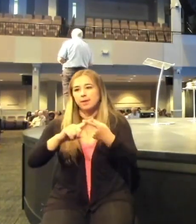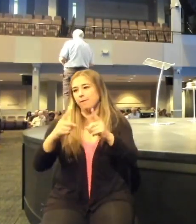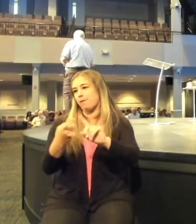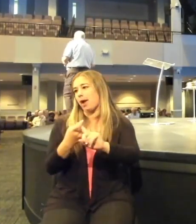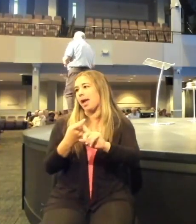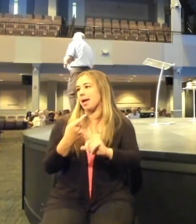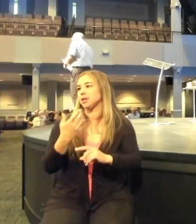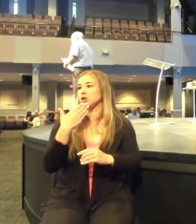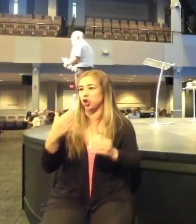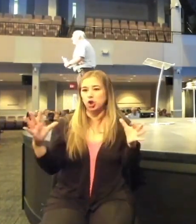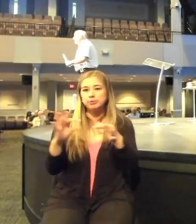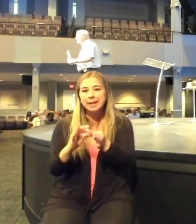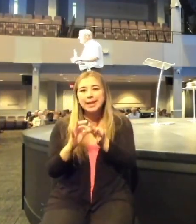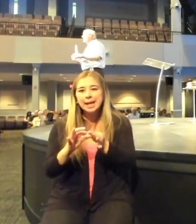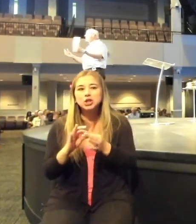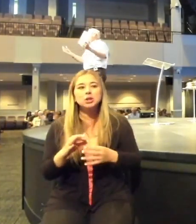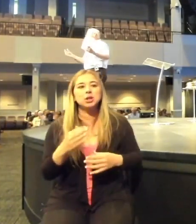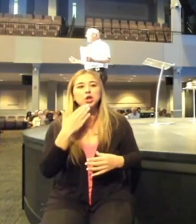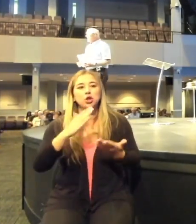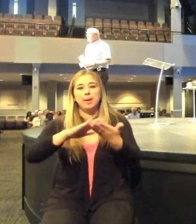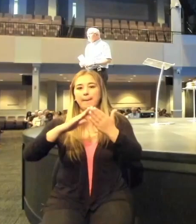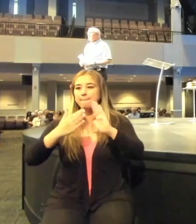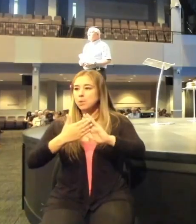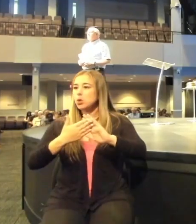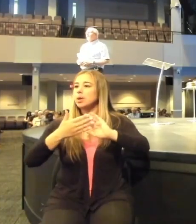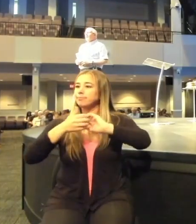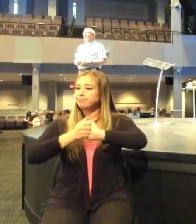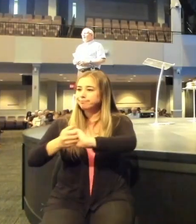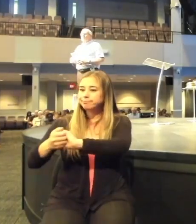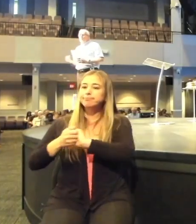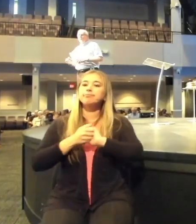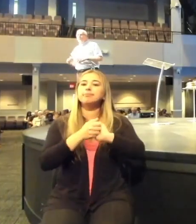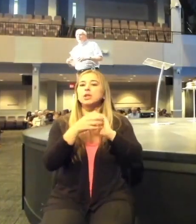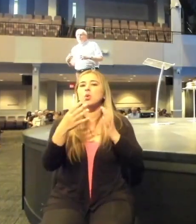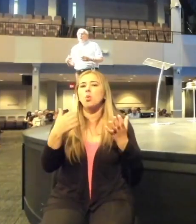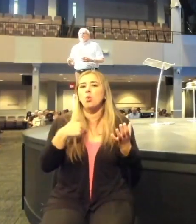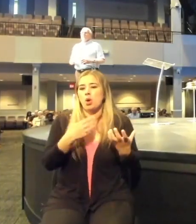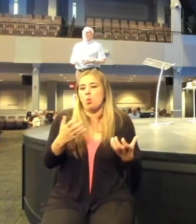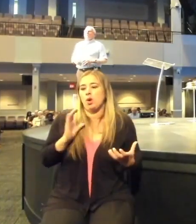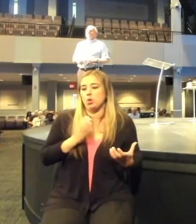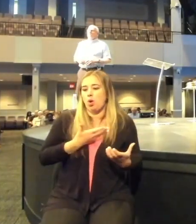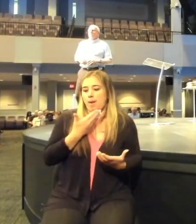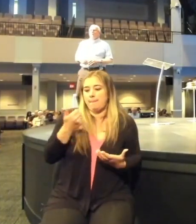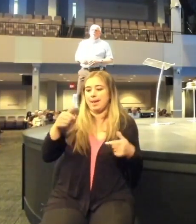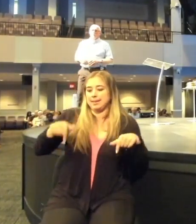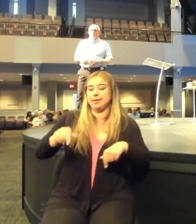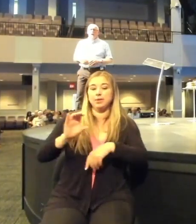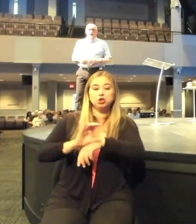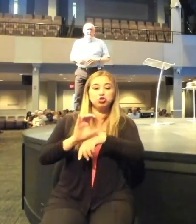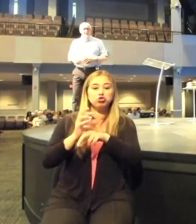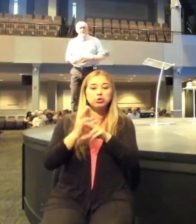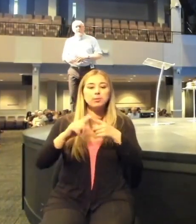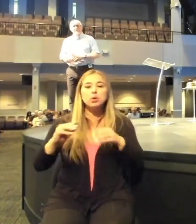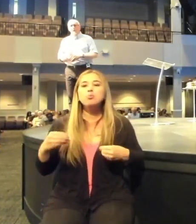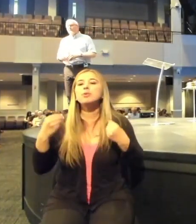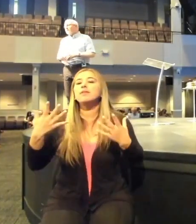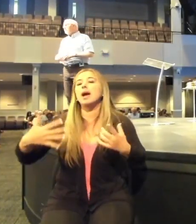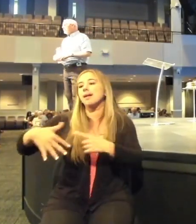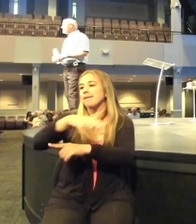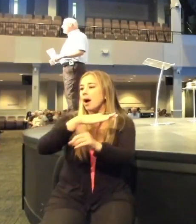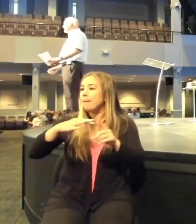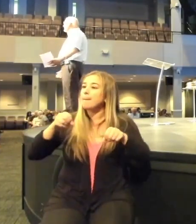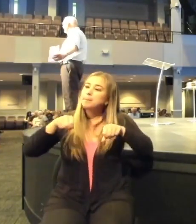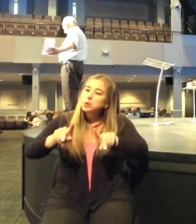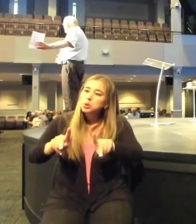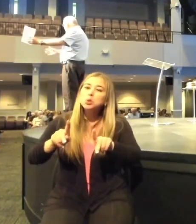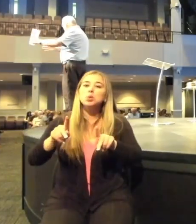have good connections and a good sense of community life that you can share. And we want to do our best here at Church of the Redeemer to provide atmospheres and